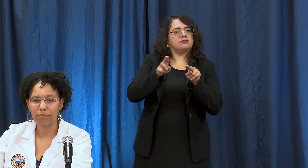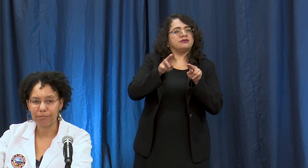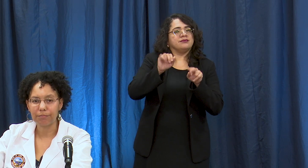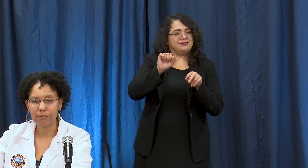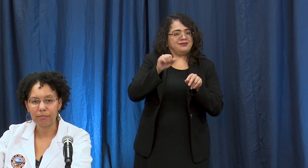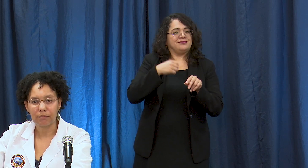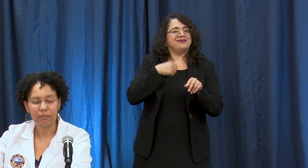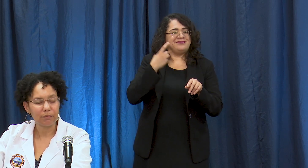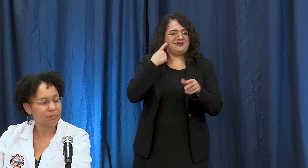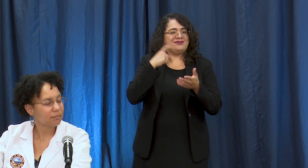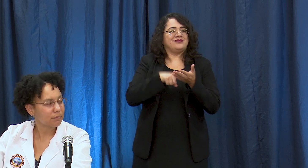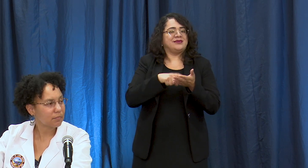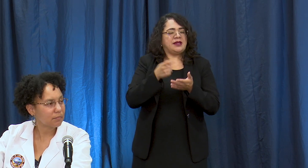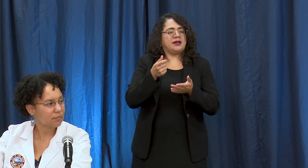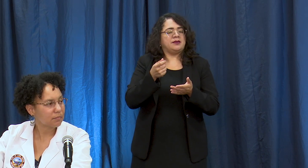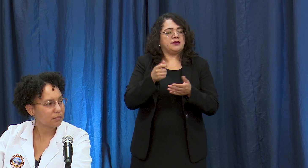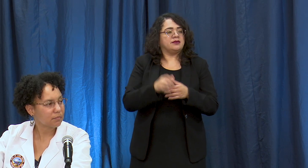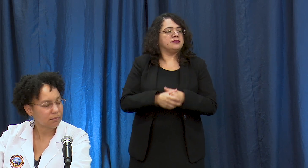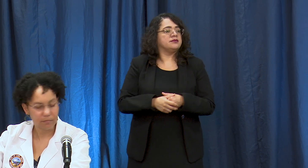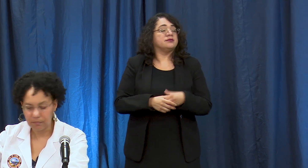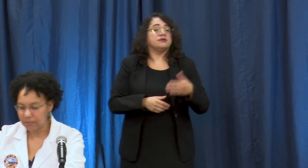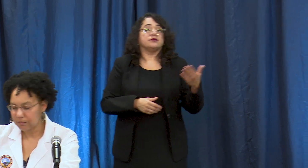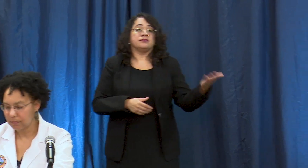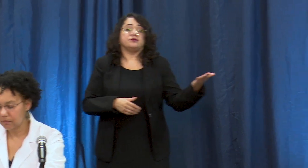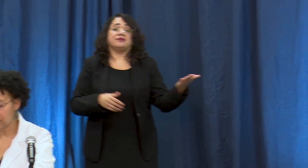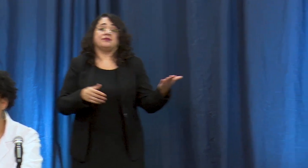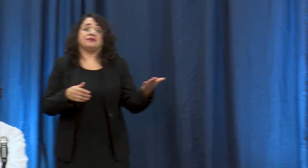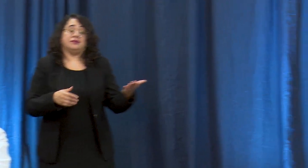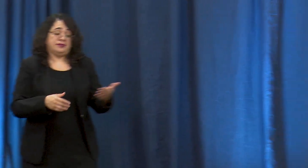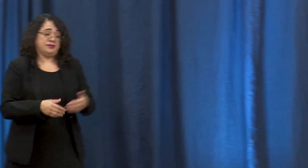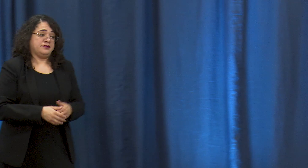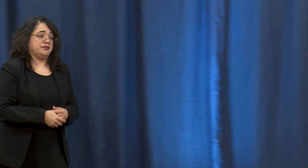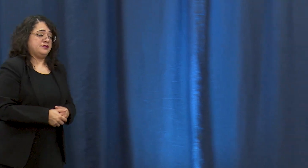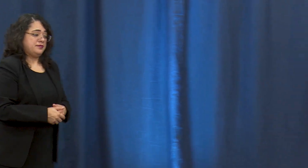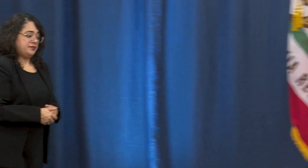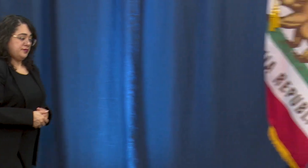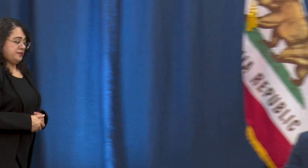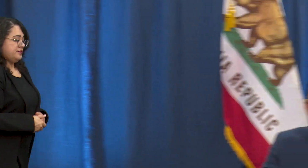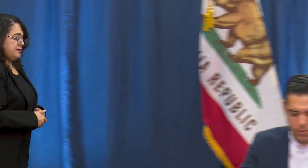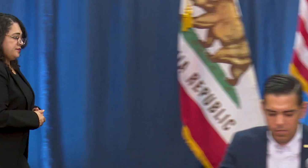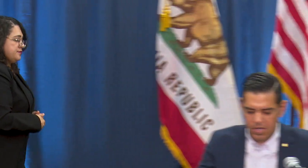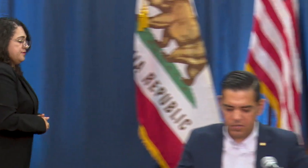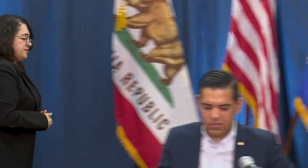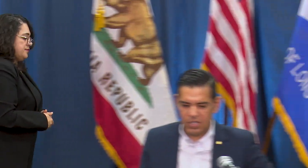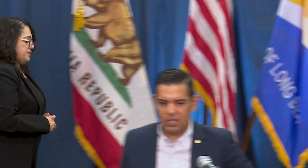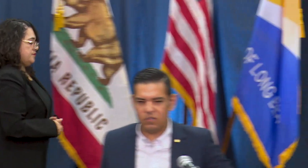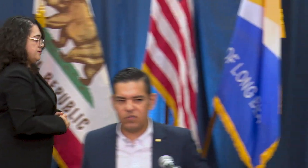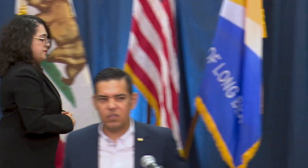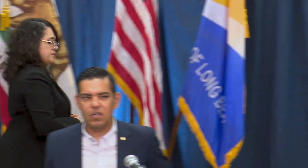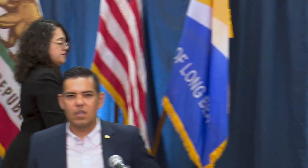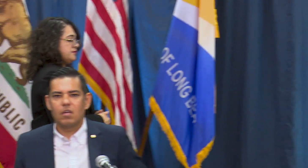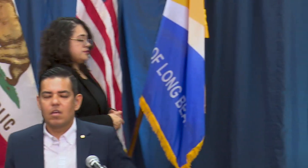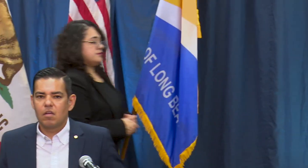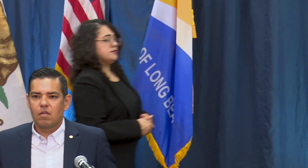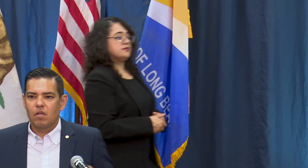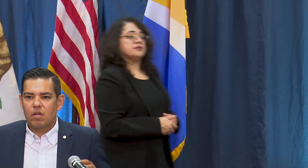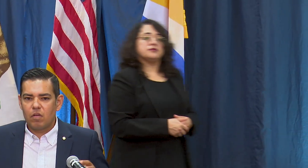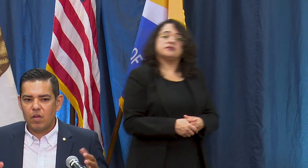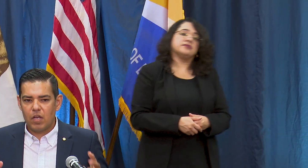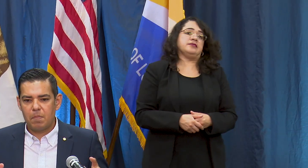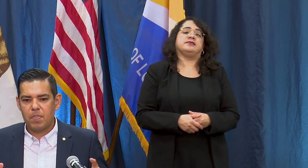upward. And I'll add to the thing we've learned throughout the last couple of months is,